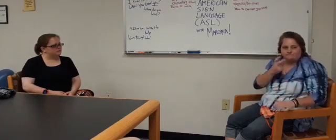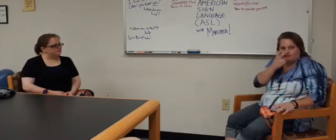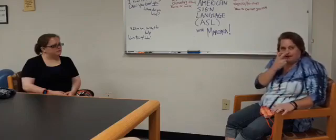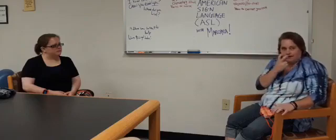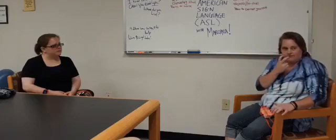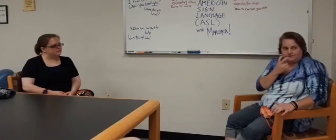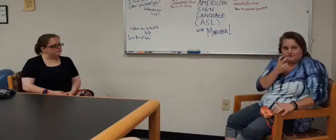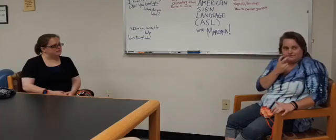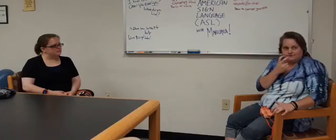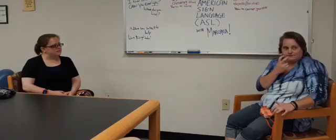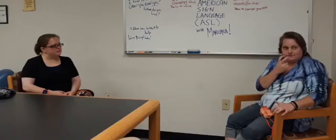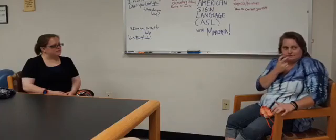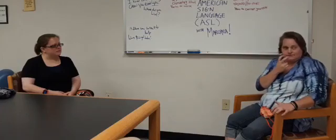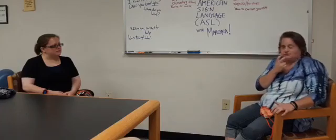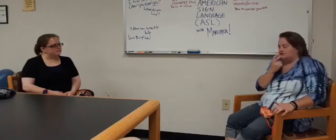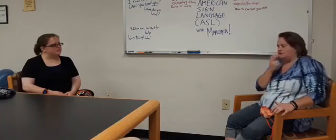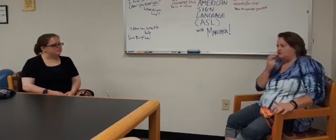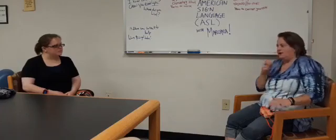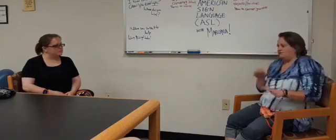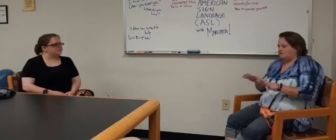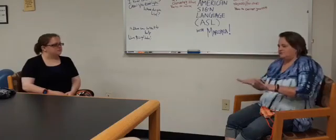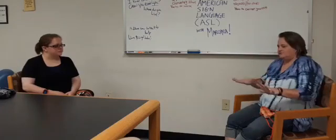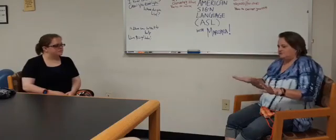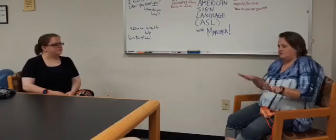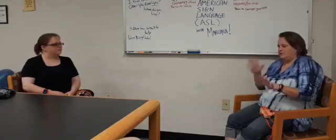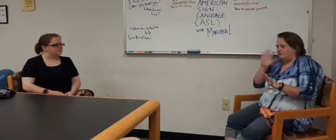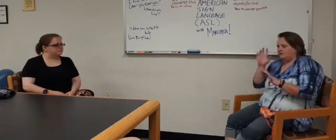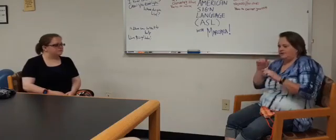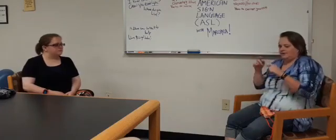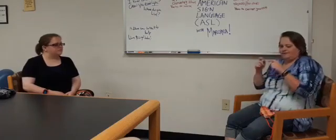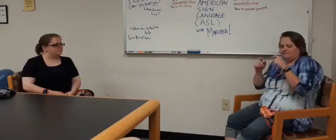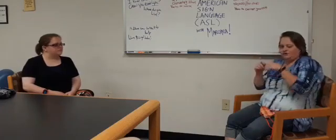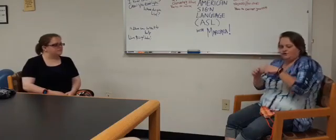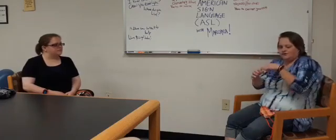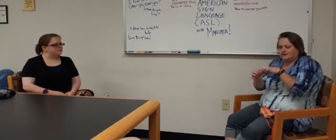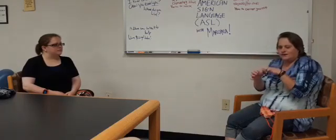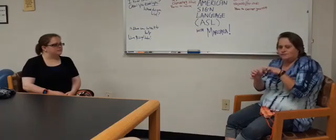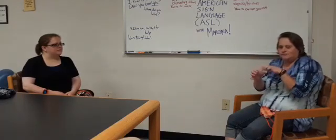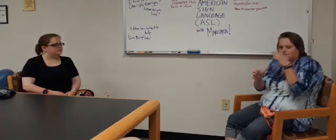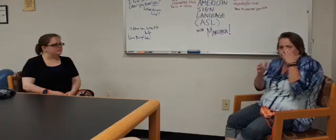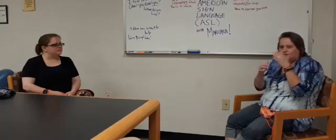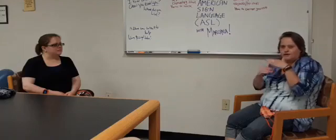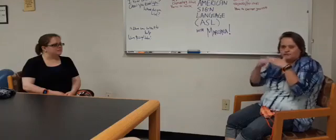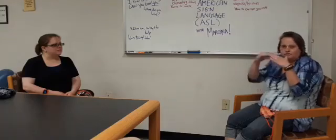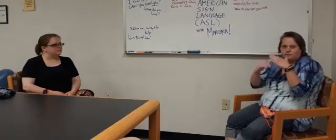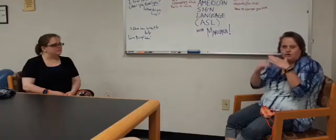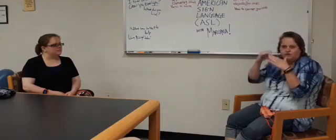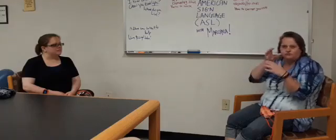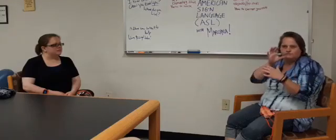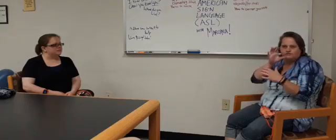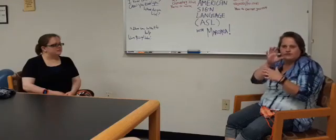blind. Oh. So I have to, wear like fingers in the cup, how much the water, treat,